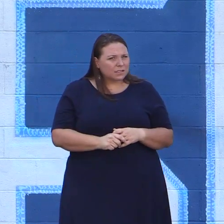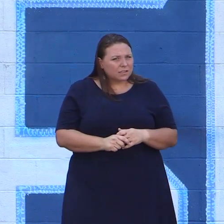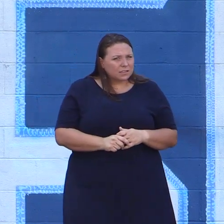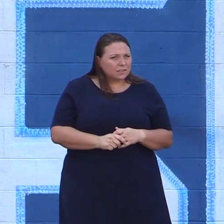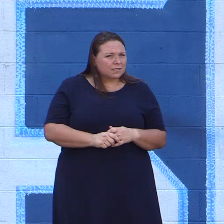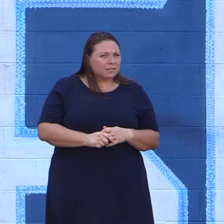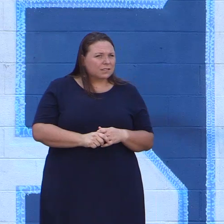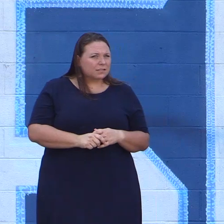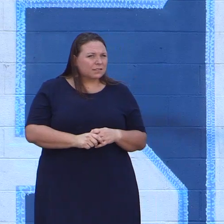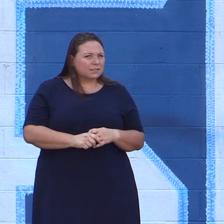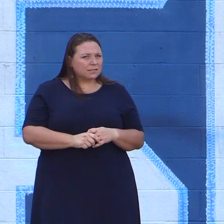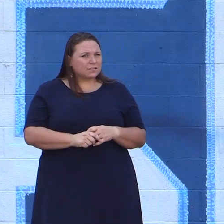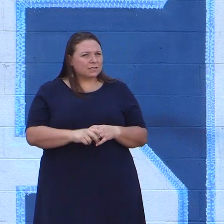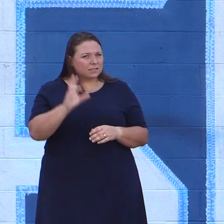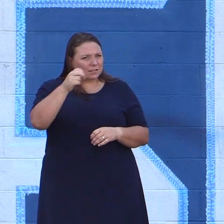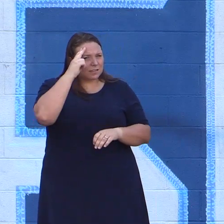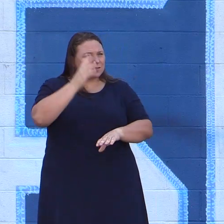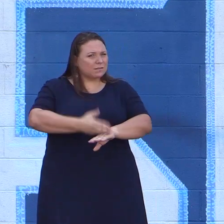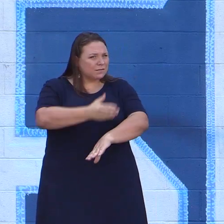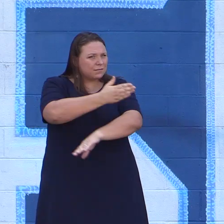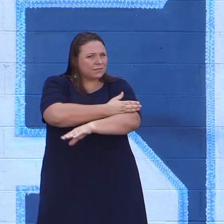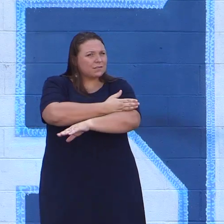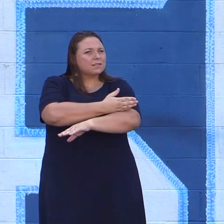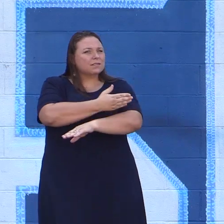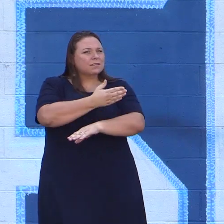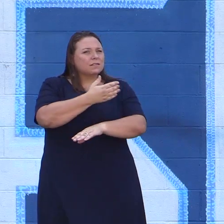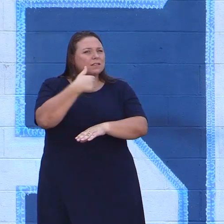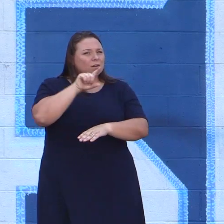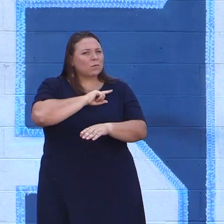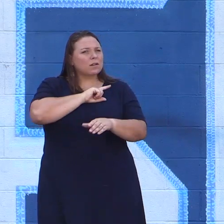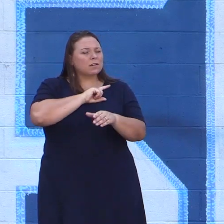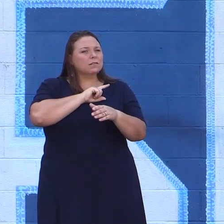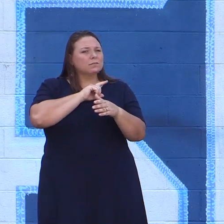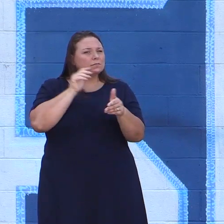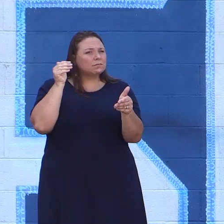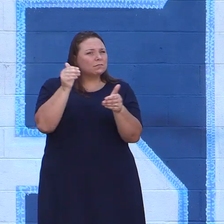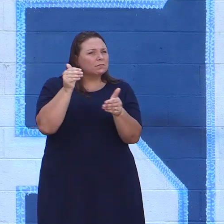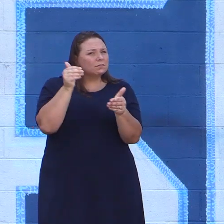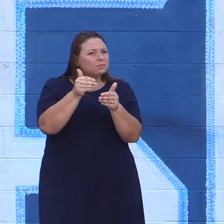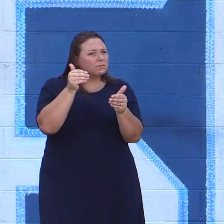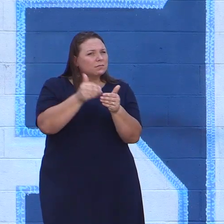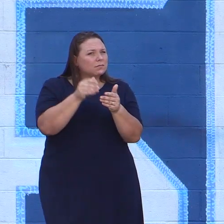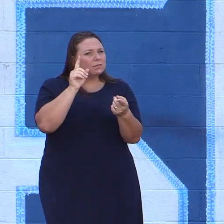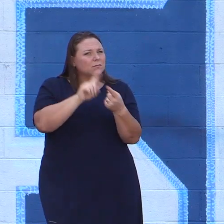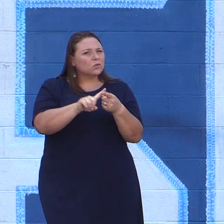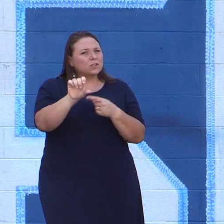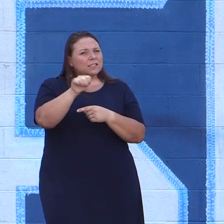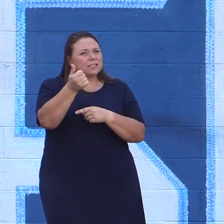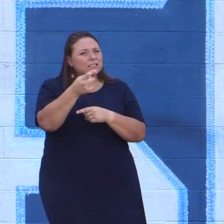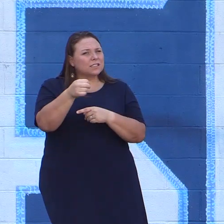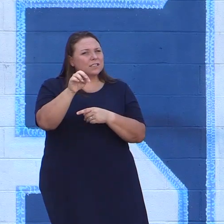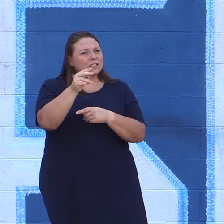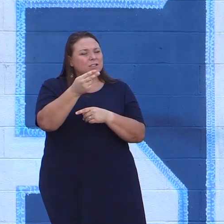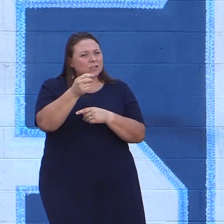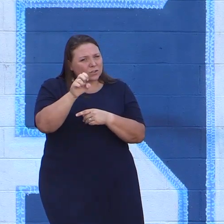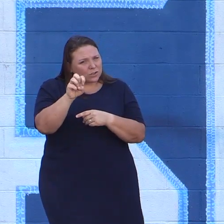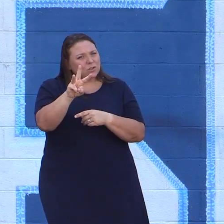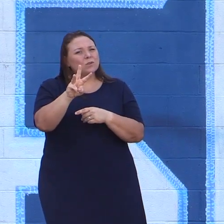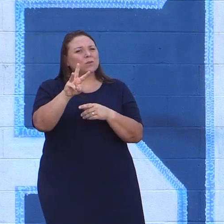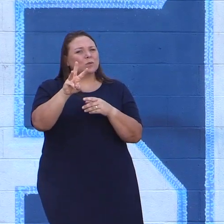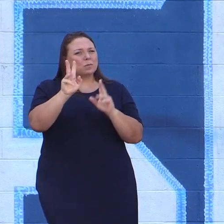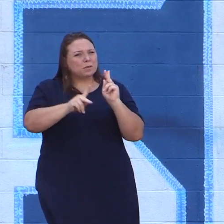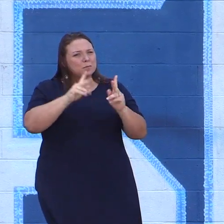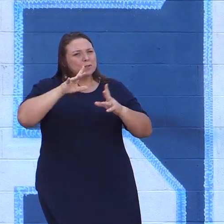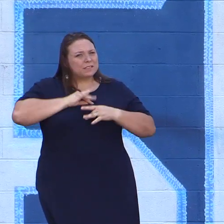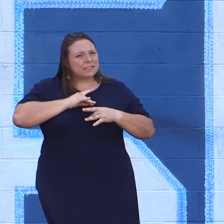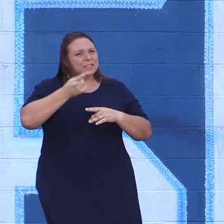Nashville has made all this progress. We have become increasingly closer and closer to the 10 new cases per 100,000 residents threshold